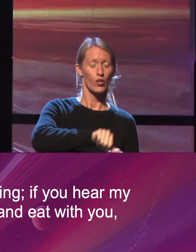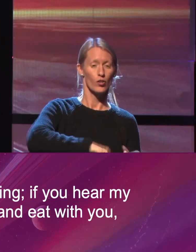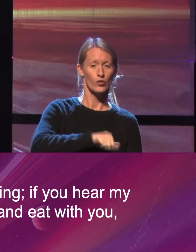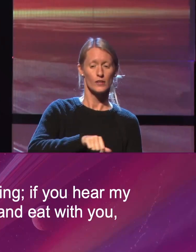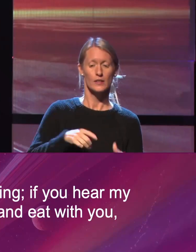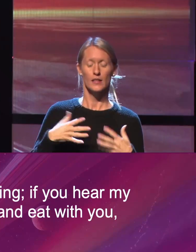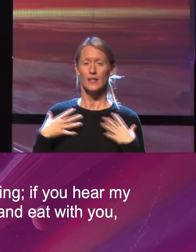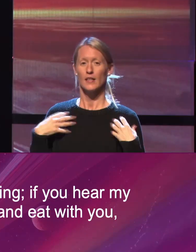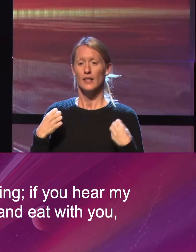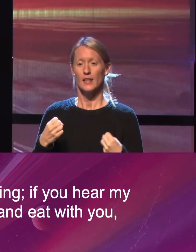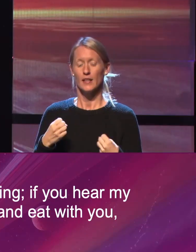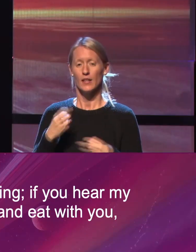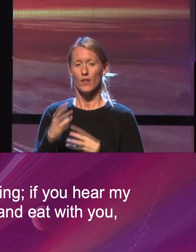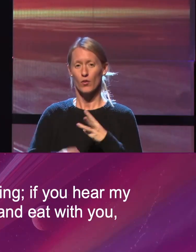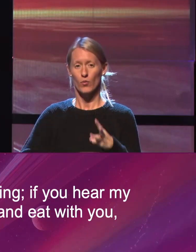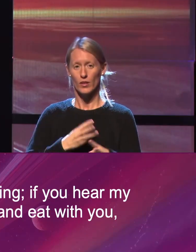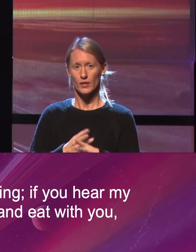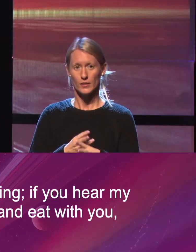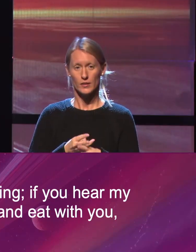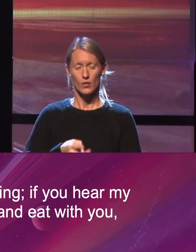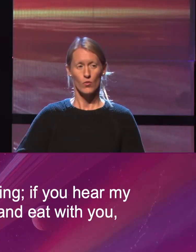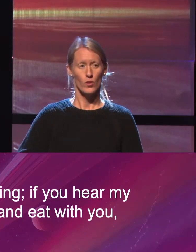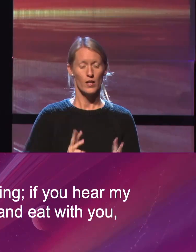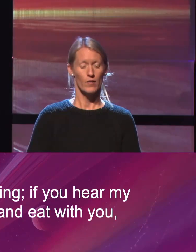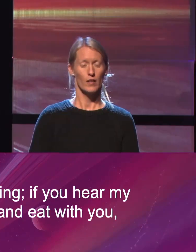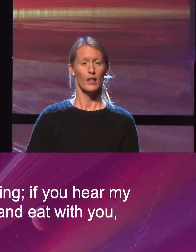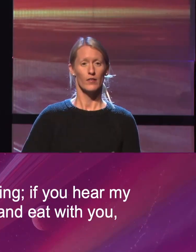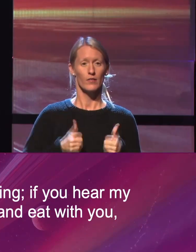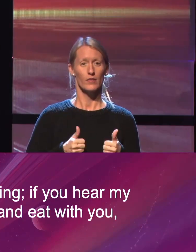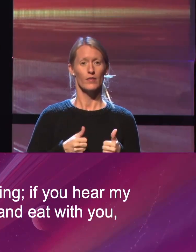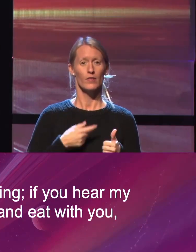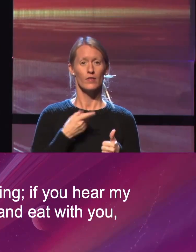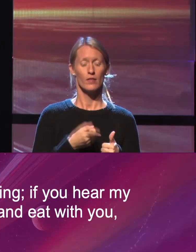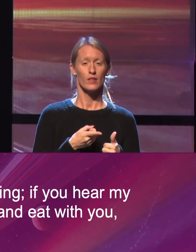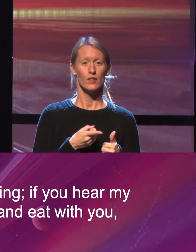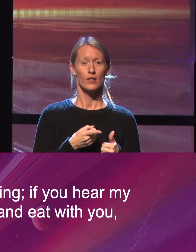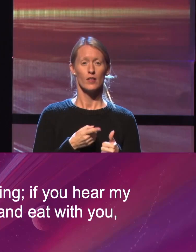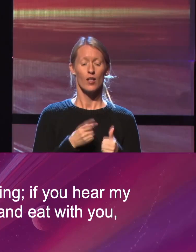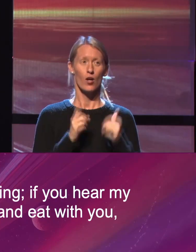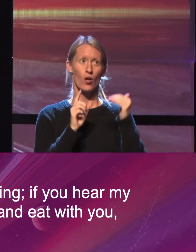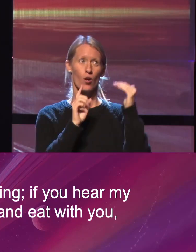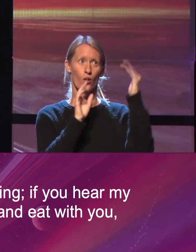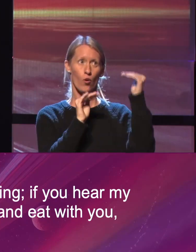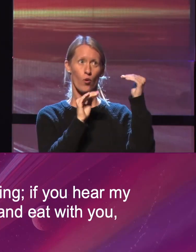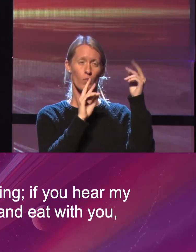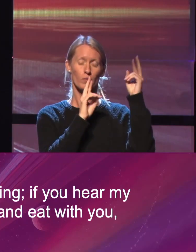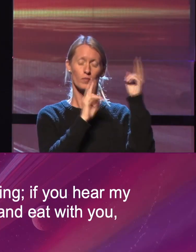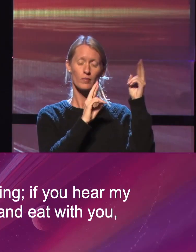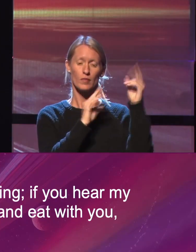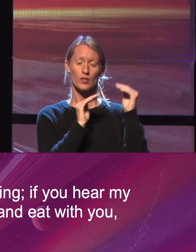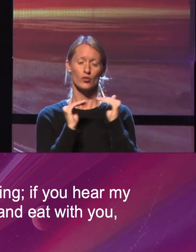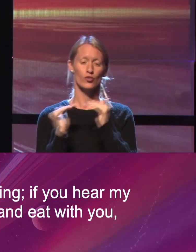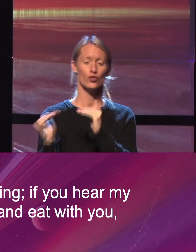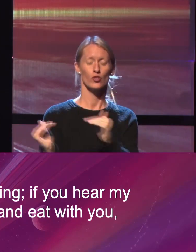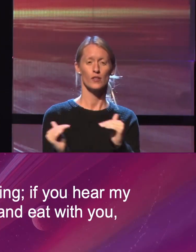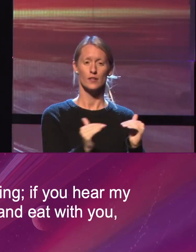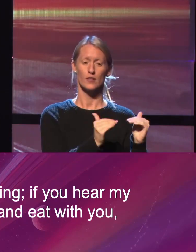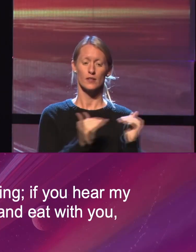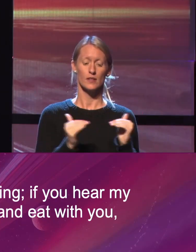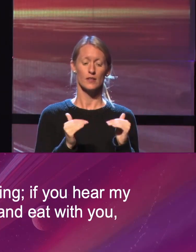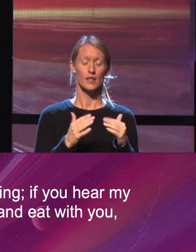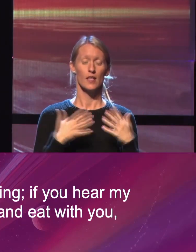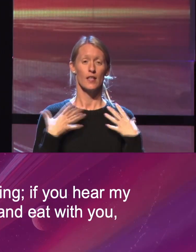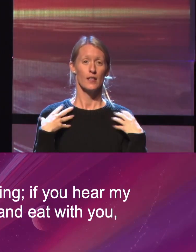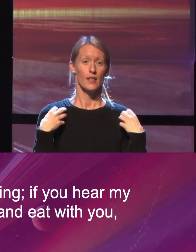world, a way of life lived to bring hope and justice into this space, a way of life lived in